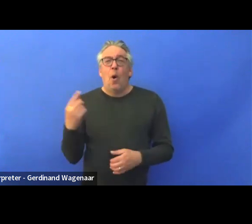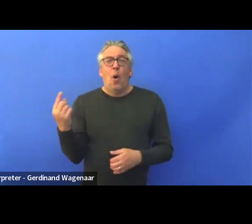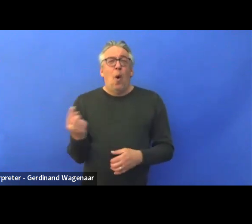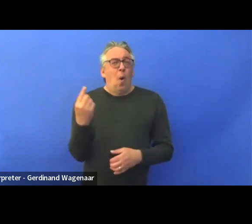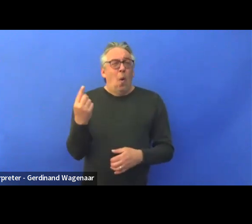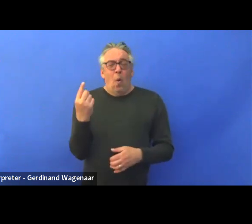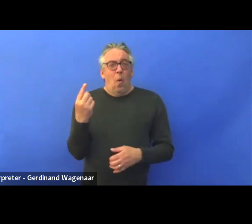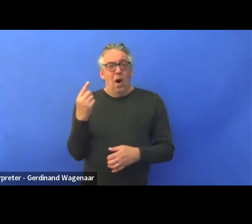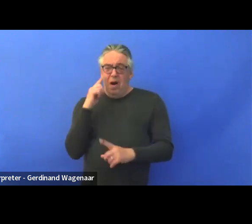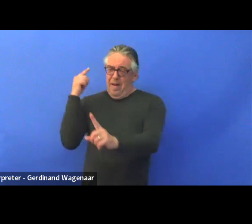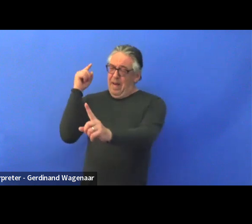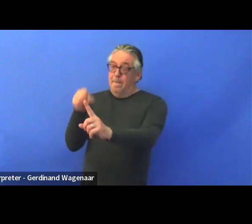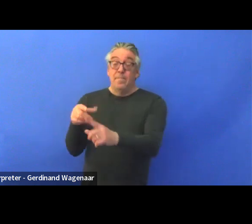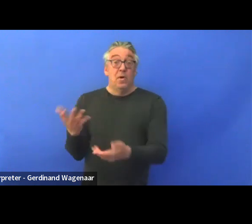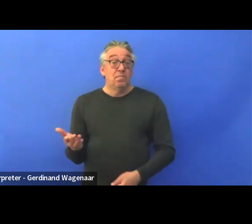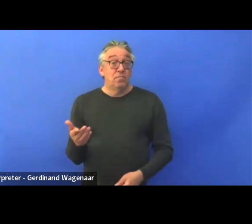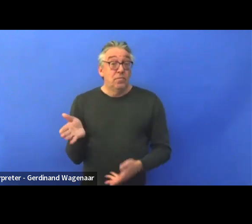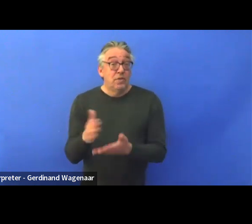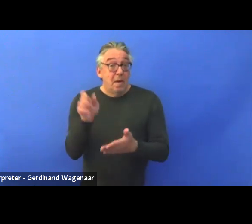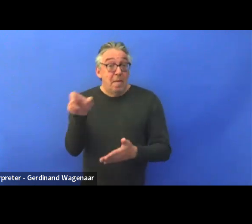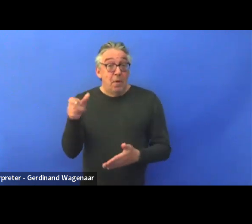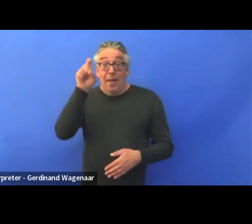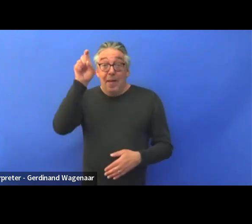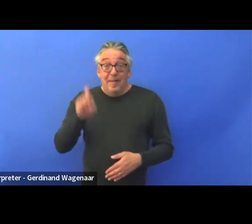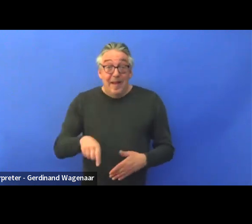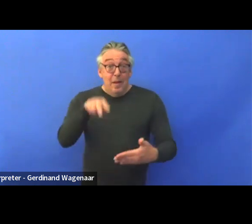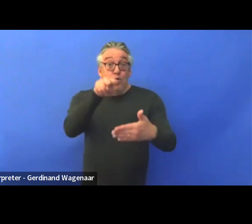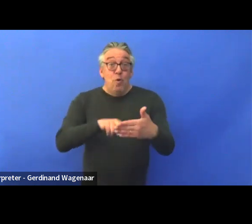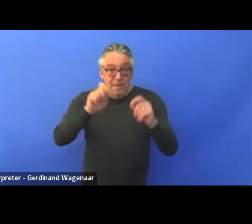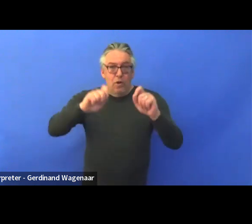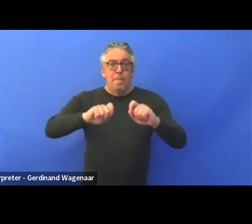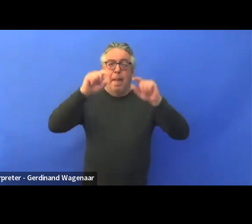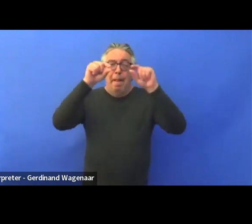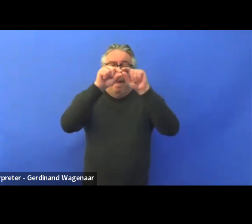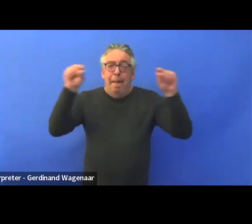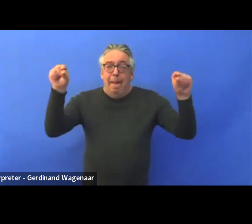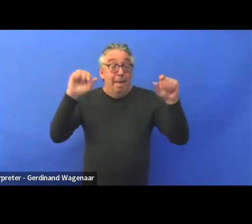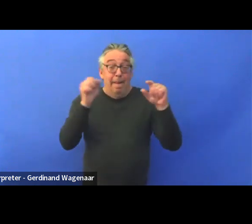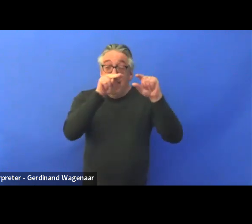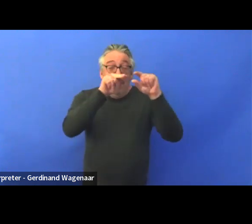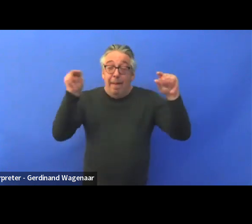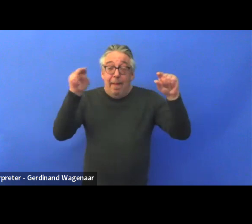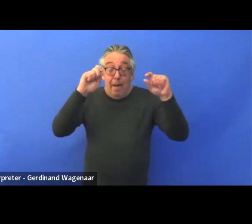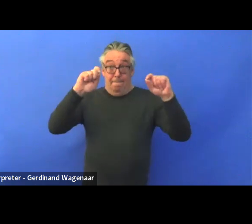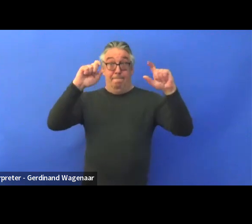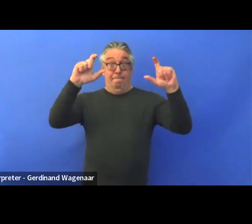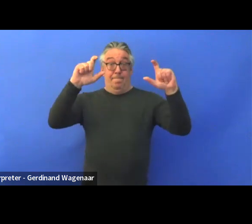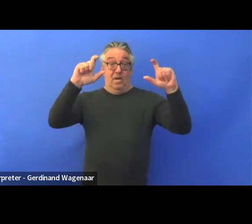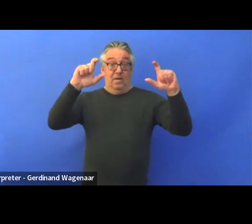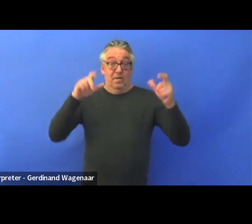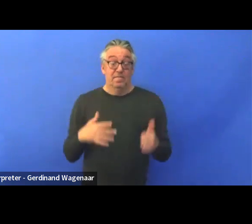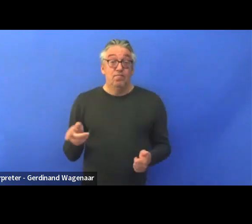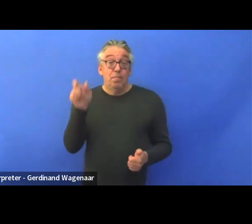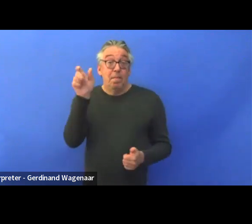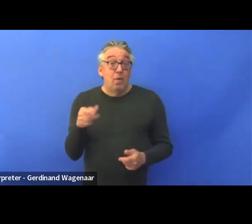larger print, they need to read, of course. People with low vision,